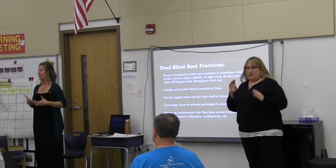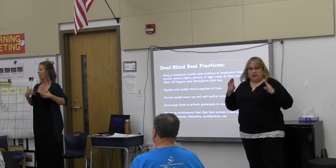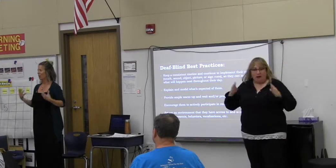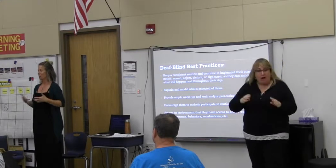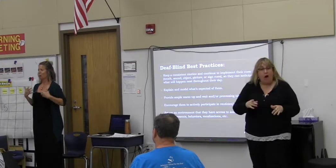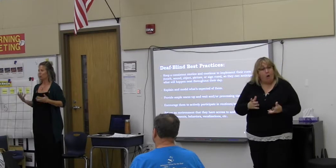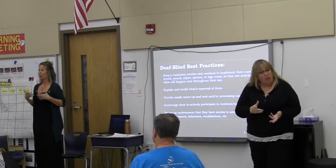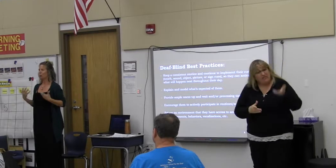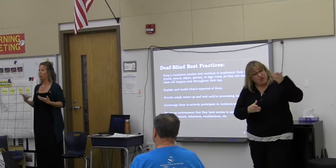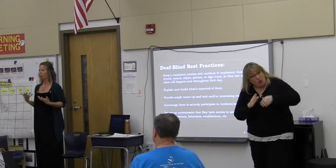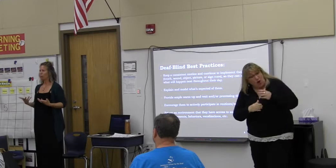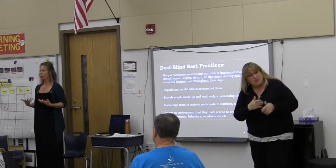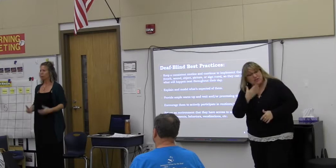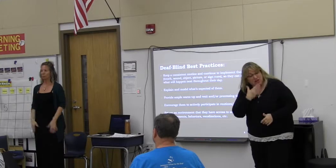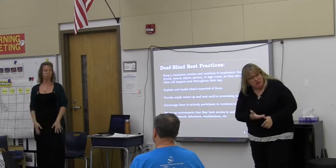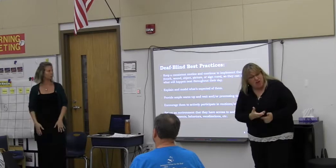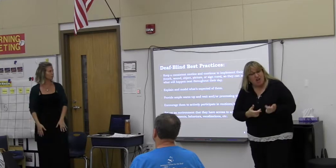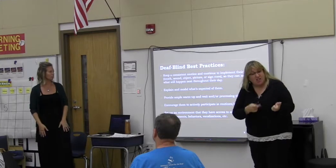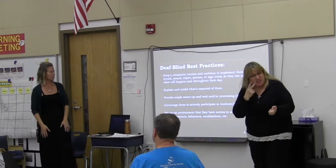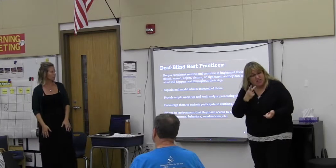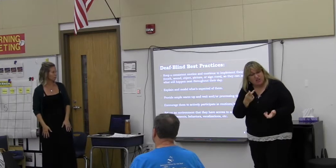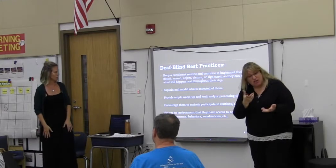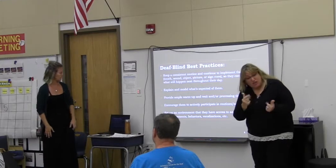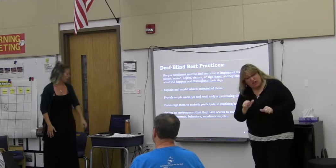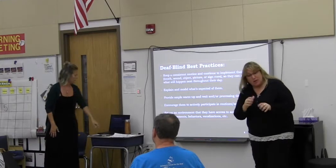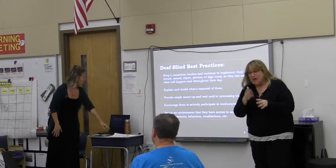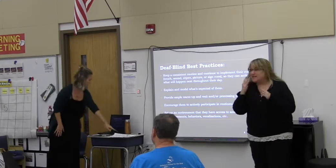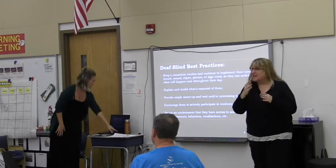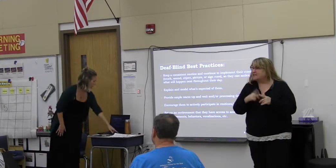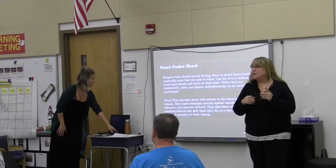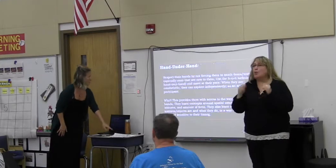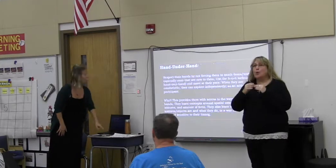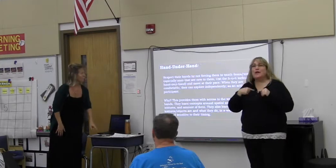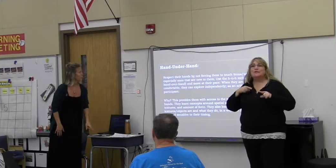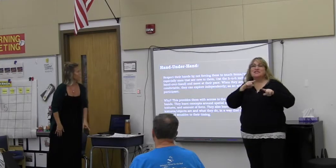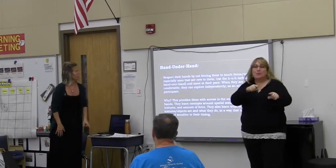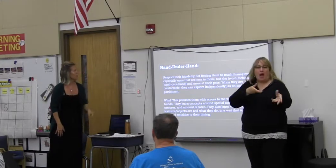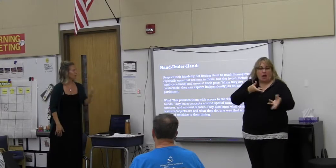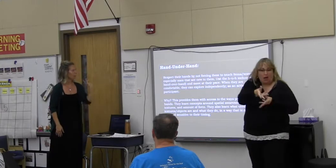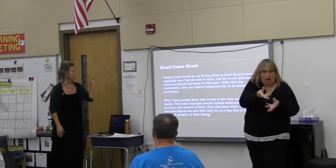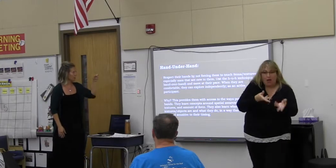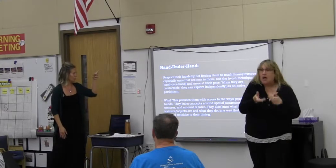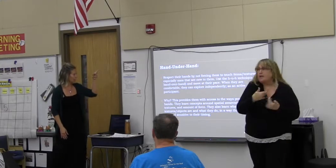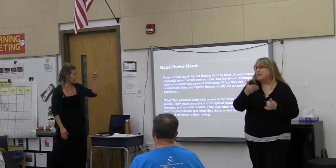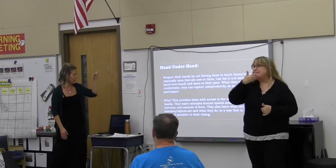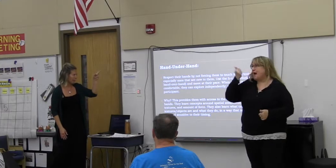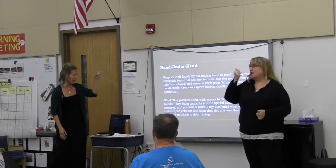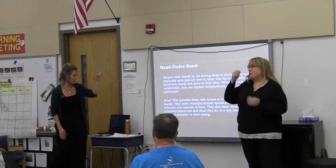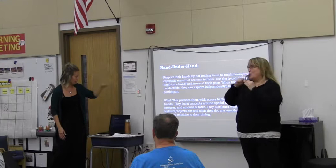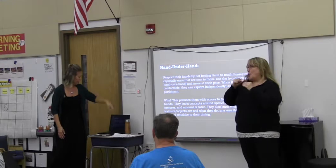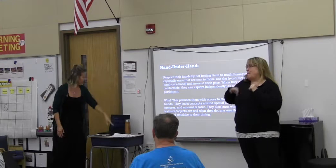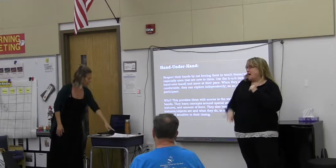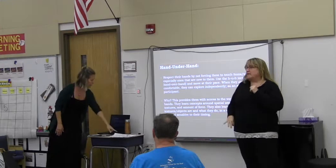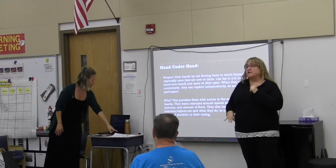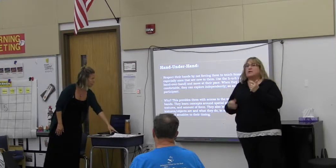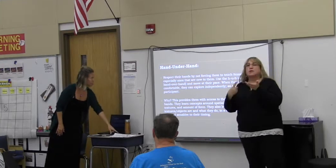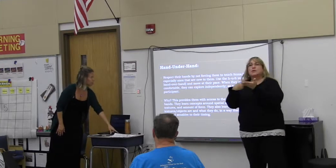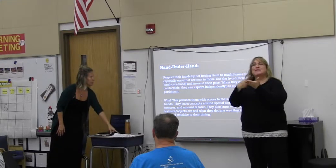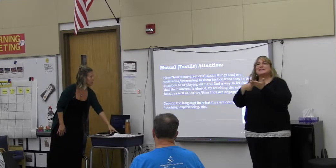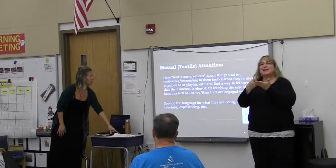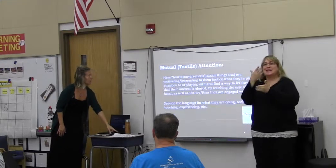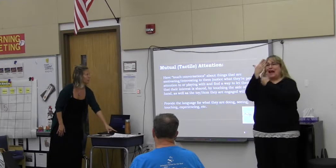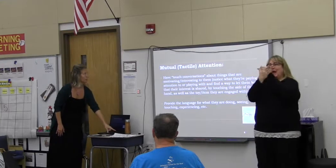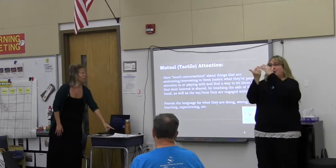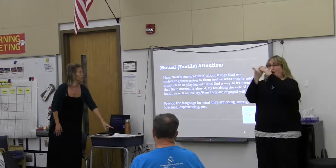more it's going to help them to do that more and more. Okay. We already talked about hand under